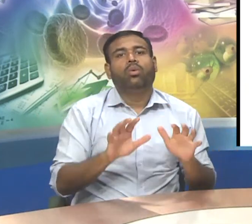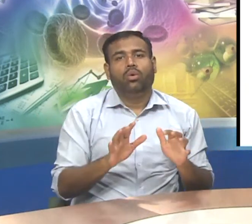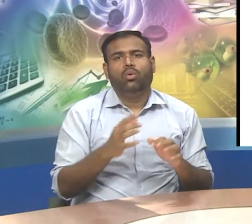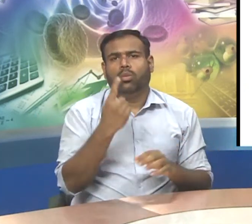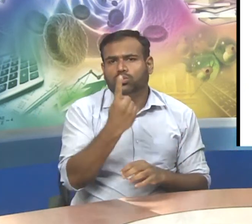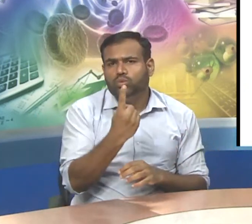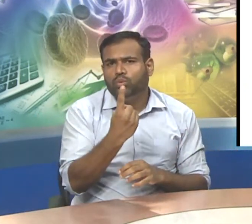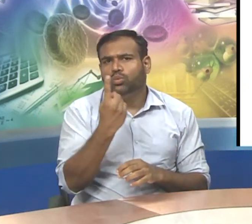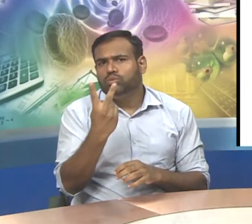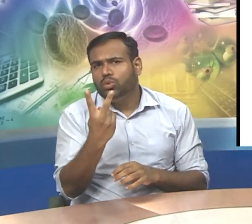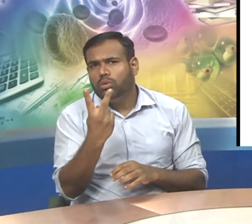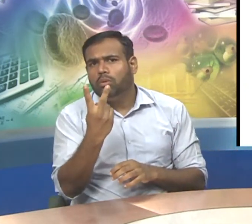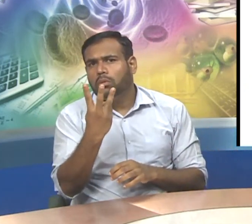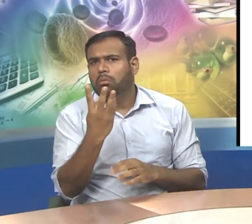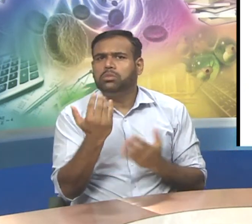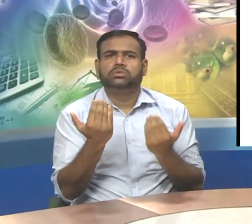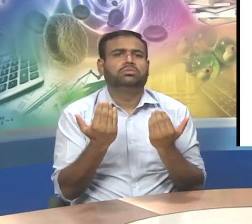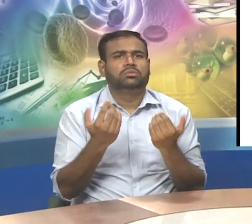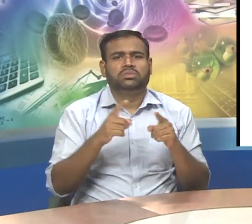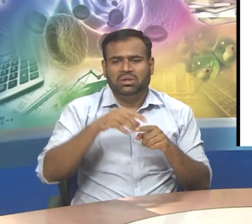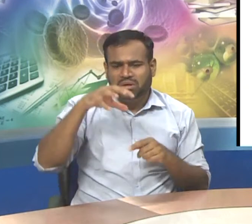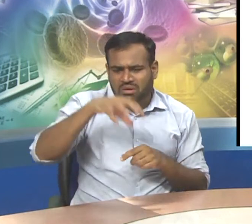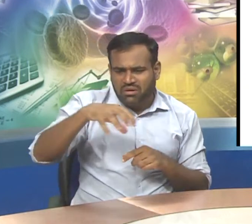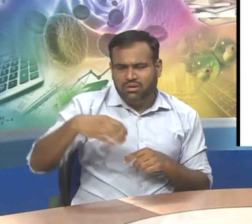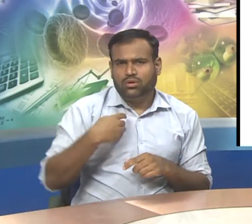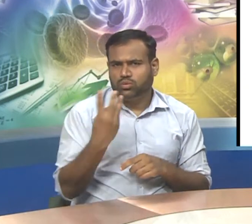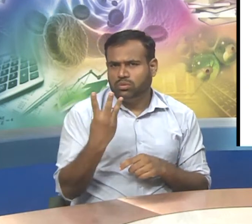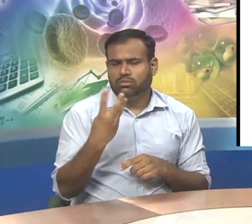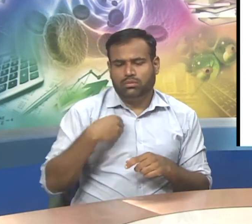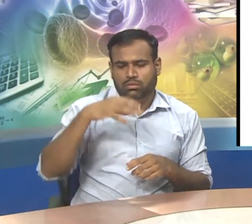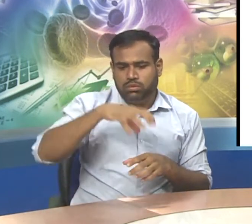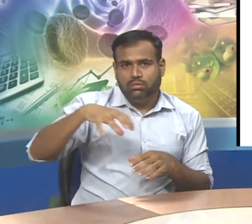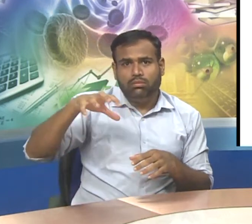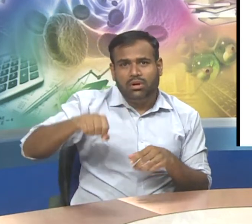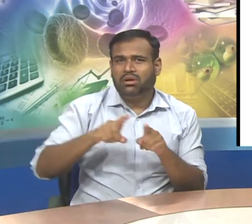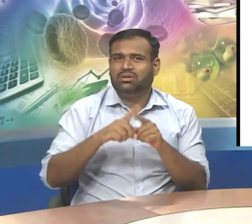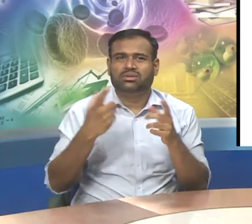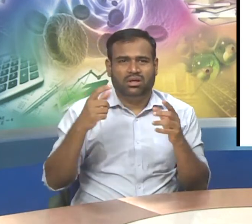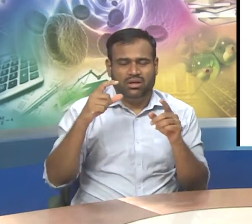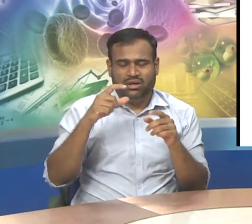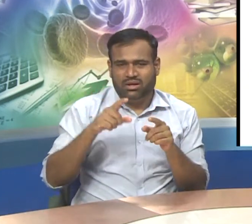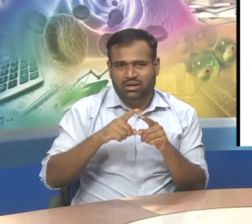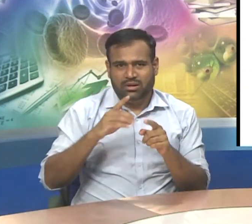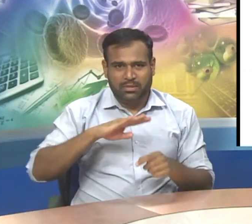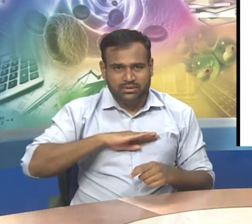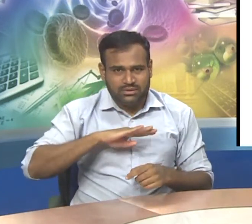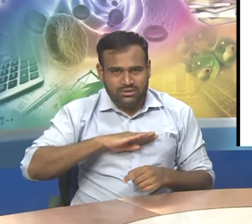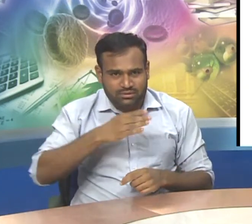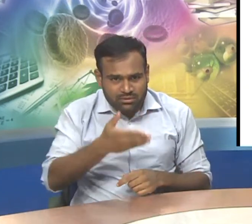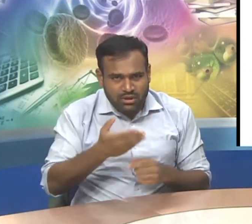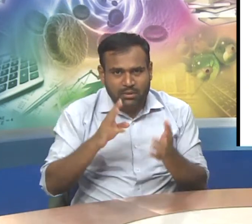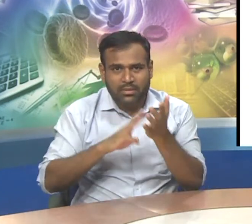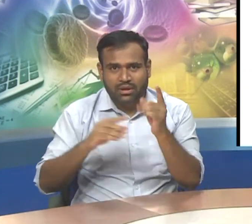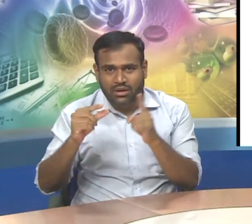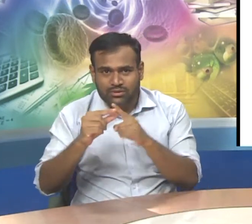and that one person may be appointed as a governor for even one state, two states, or more states.